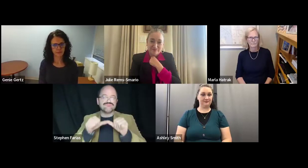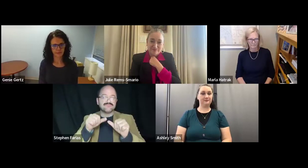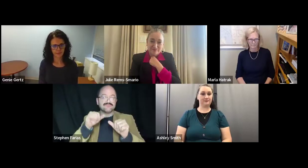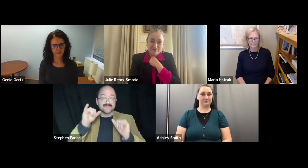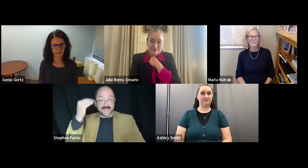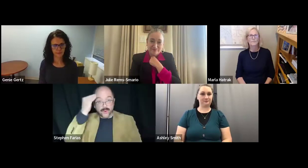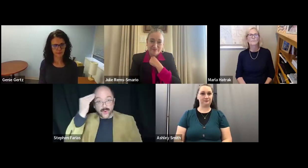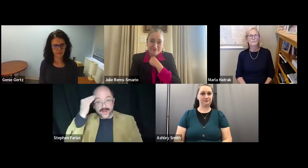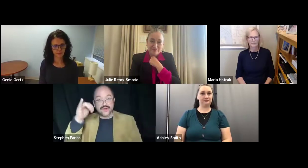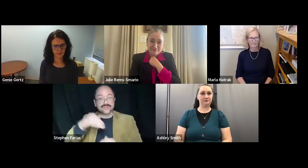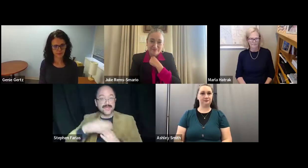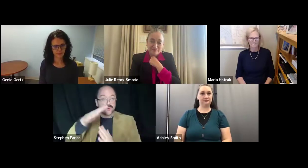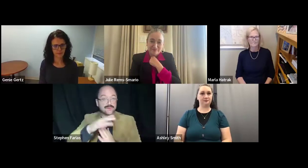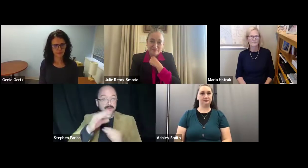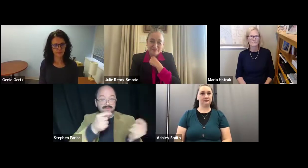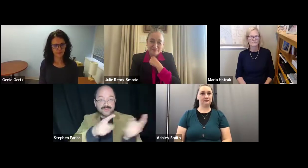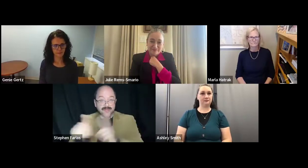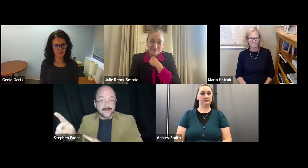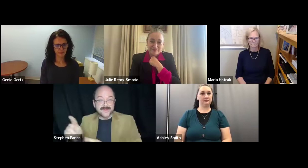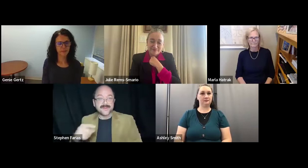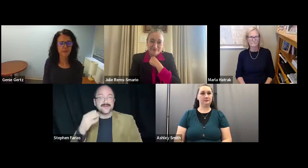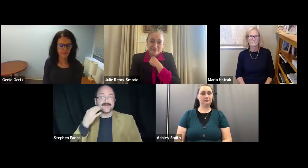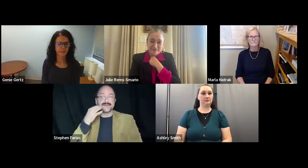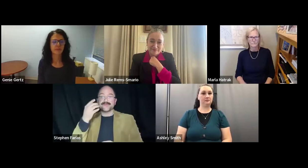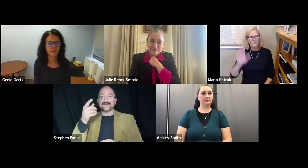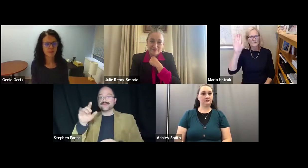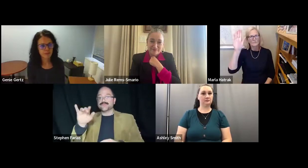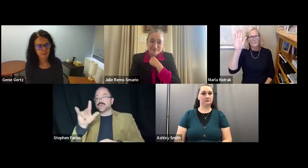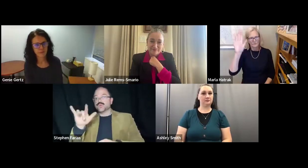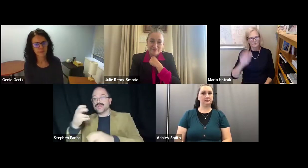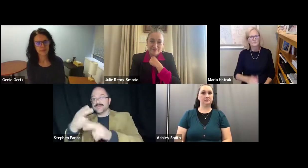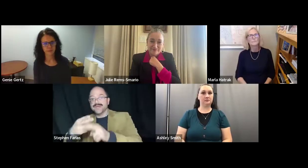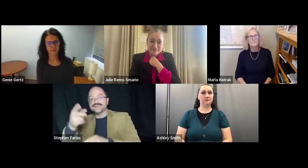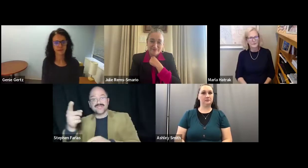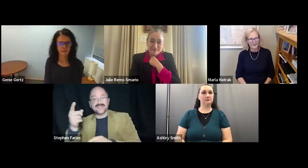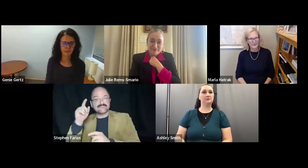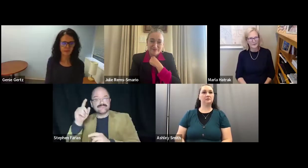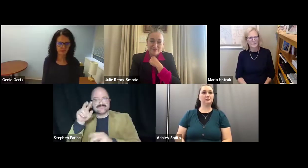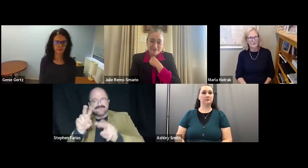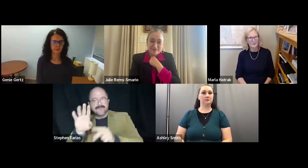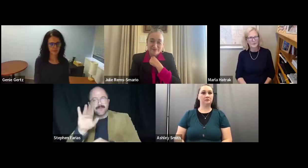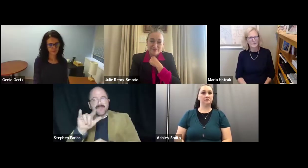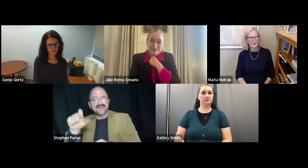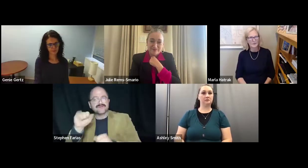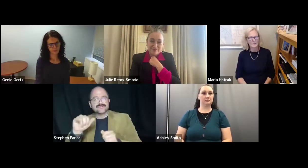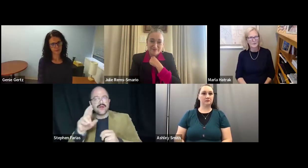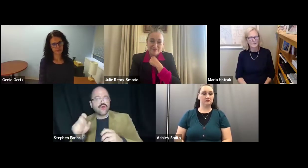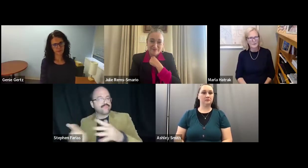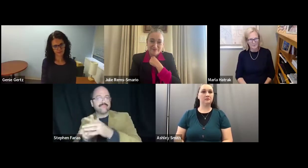well. But what needs to happen is that people need to maintain a sense of awareness and keep abreast of current events and what's